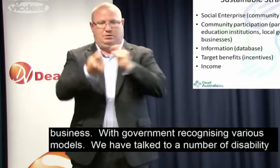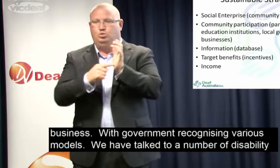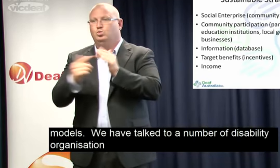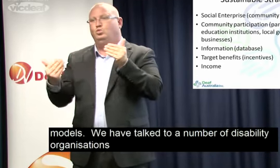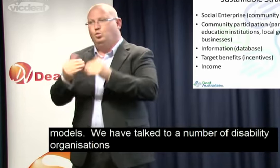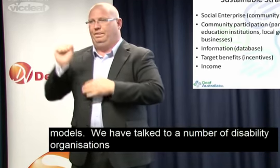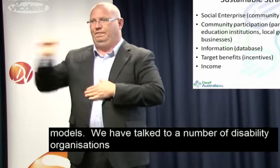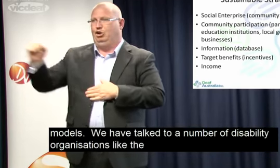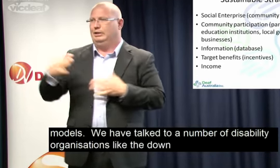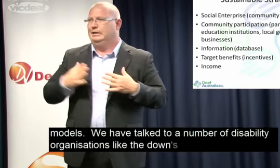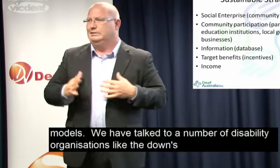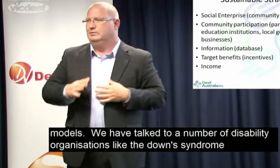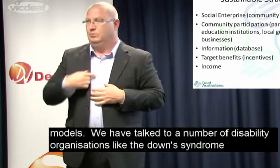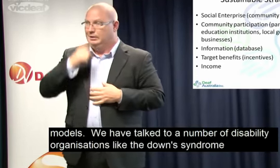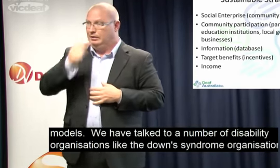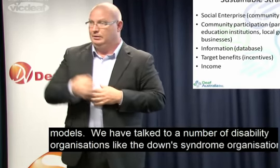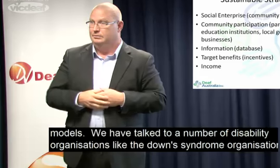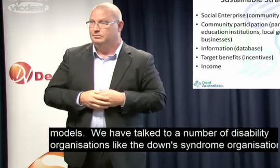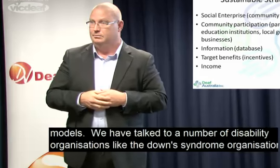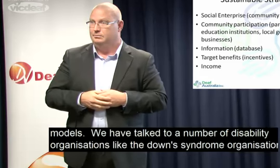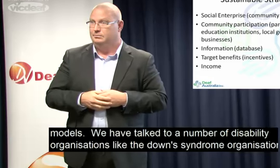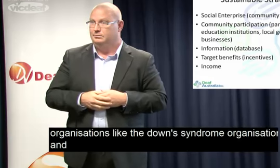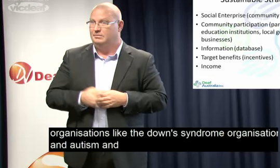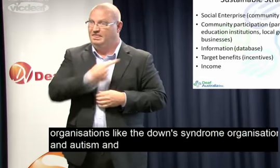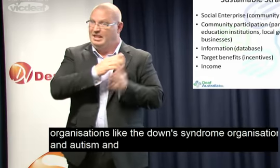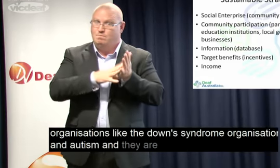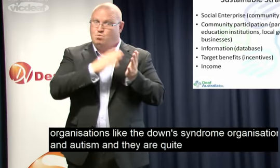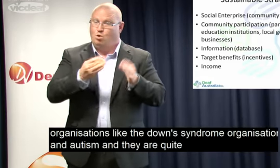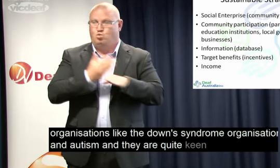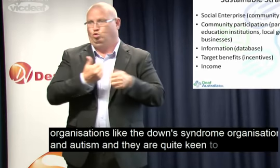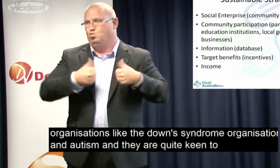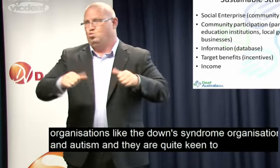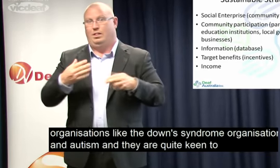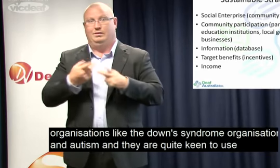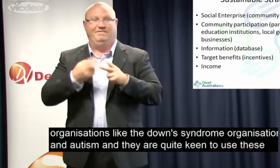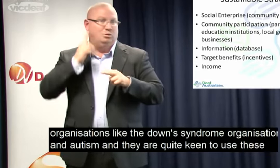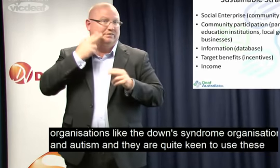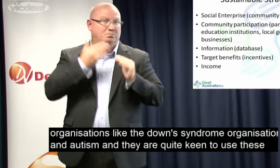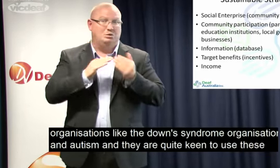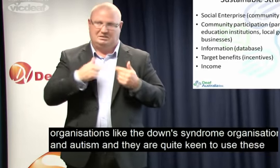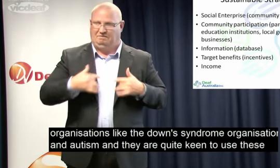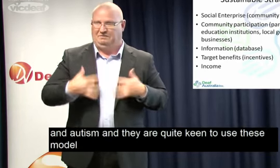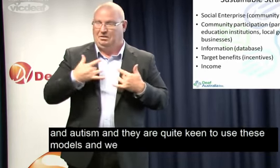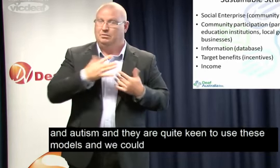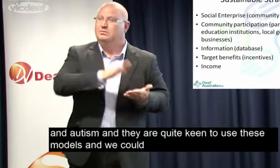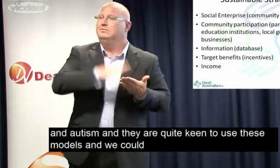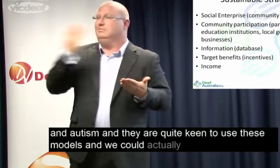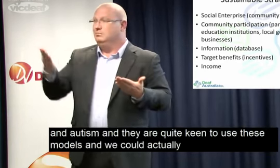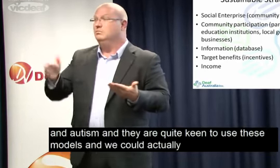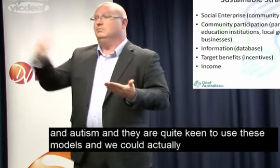they're quite keen to use these models, and we can actually adapt this to our target audience's needs. And I think for the deaf